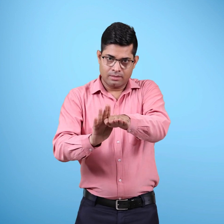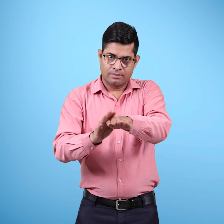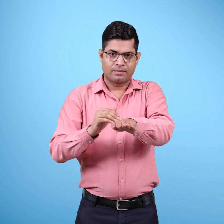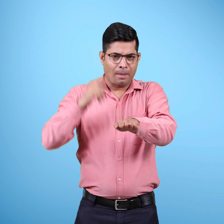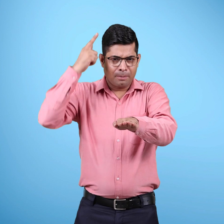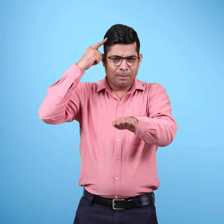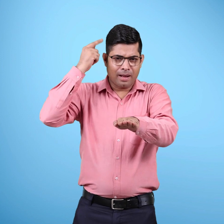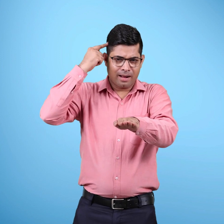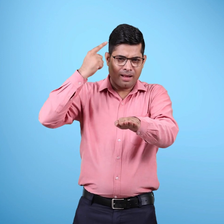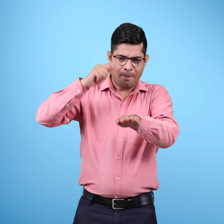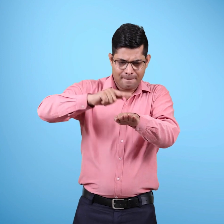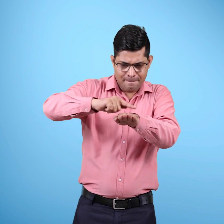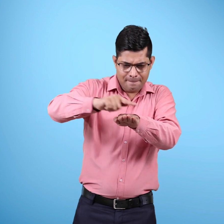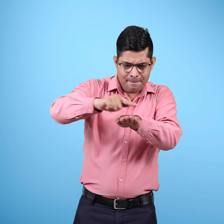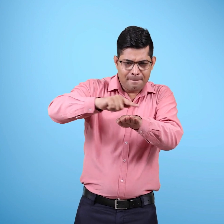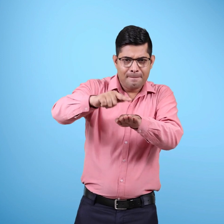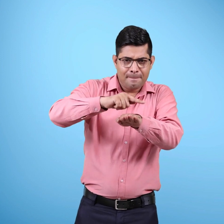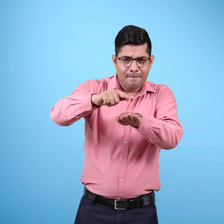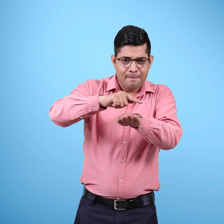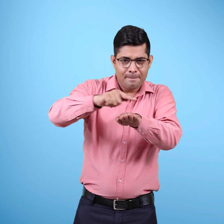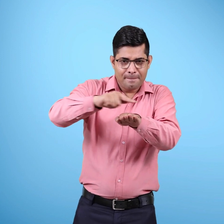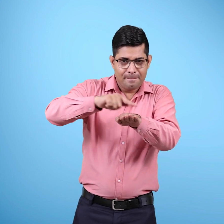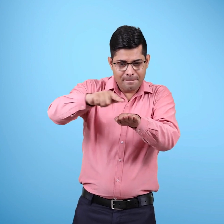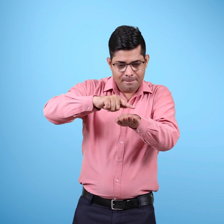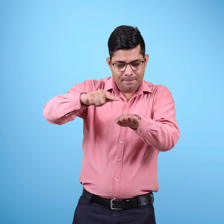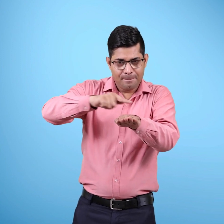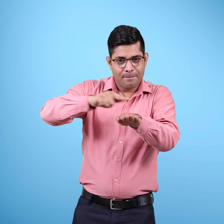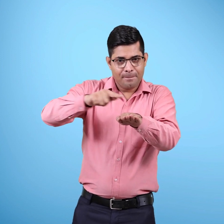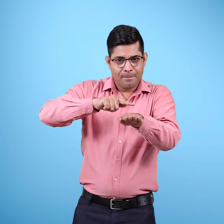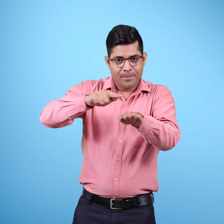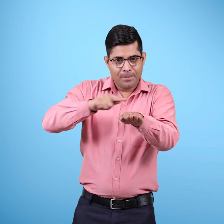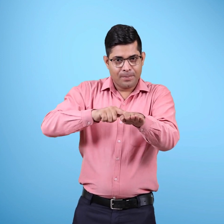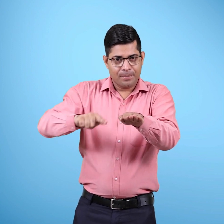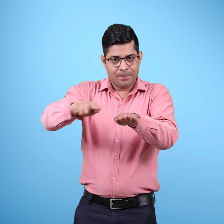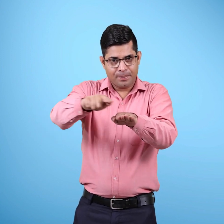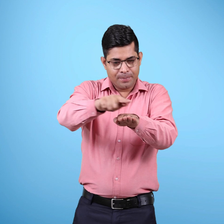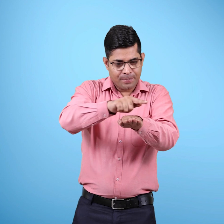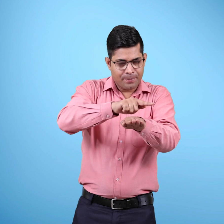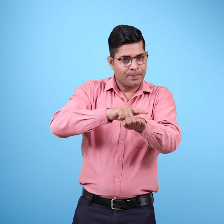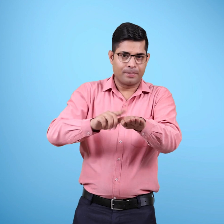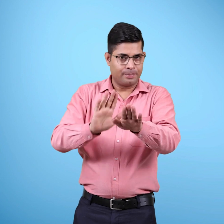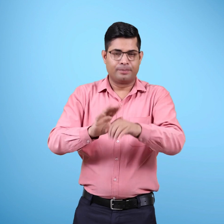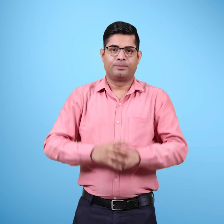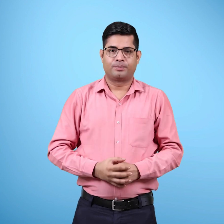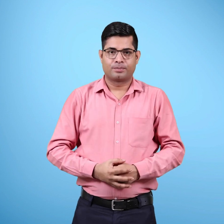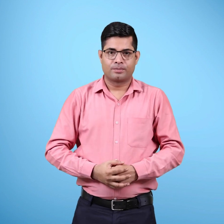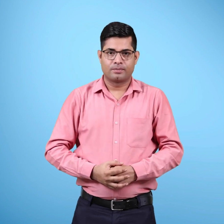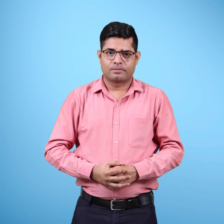Hold your pencil tip sideways and rub it on the portion of the paper having the leaf below it.